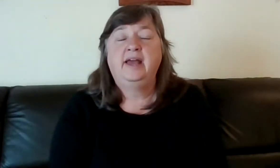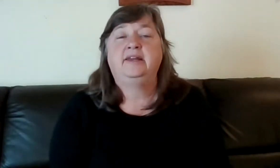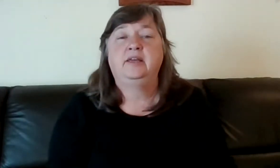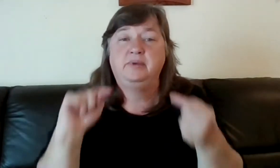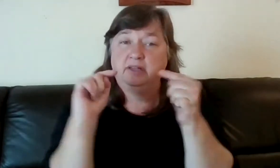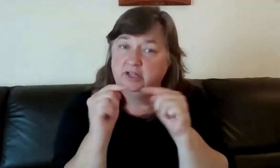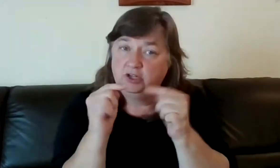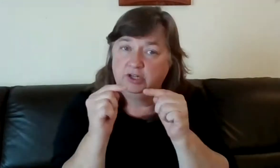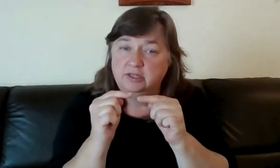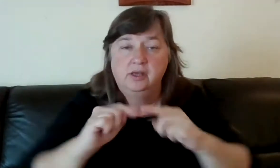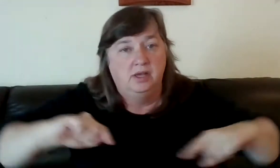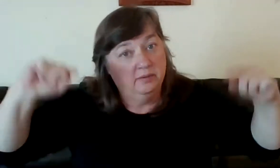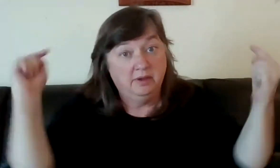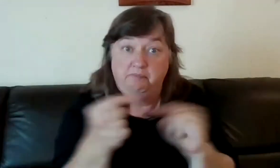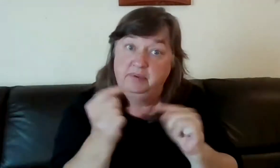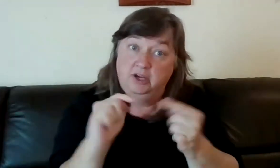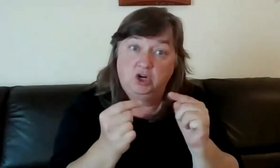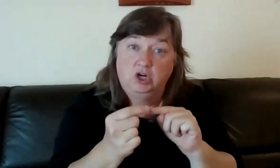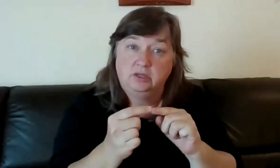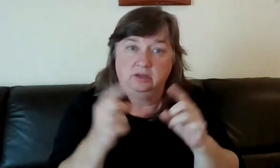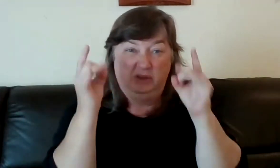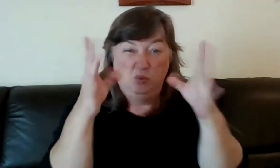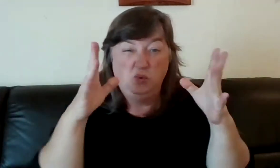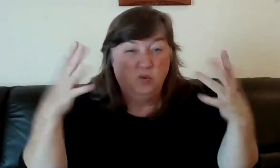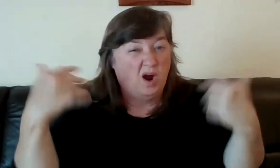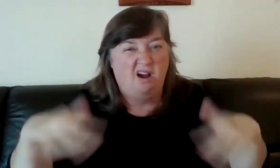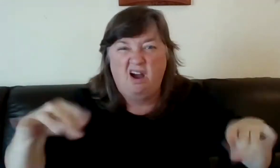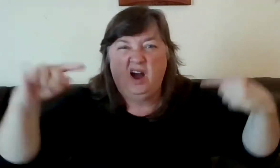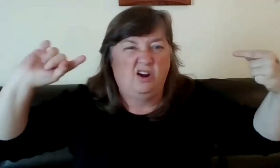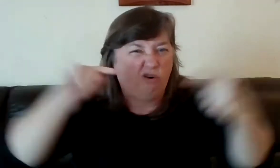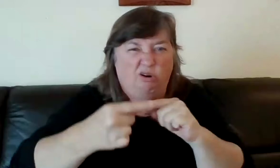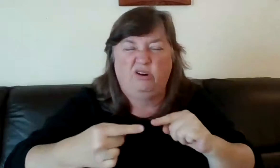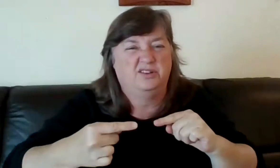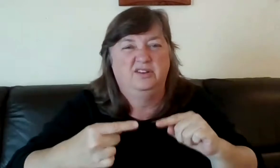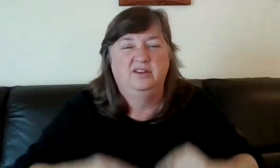again, it can be a little hurt. It can be a big hurt. It can be, ooh, ah, hurt.